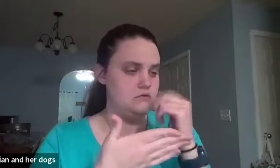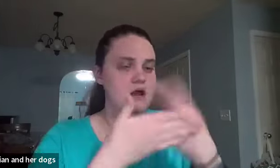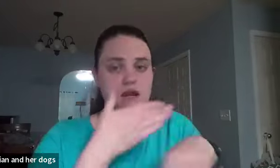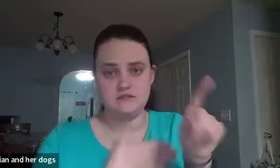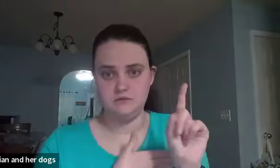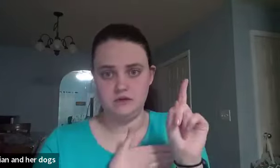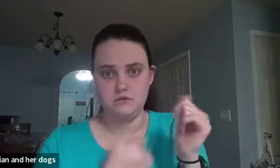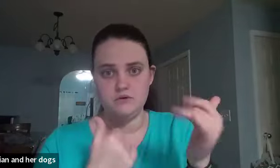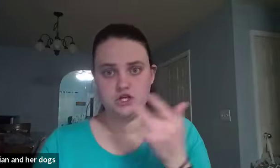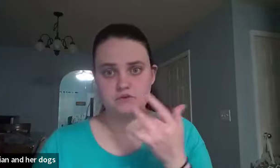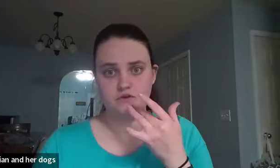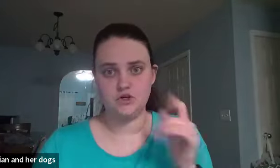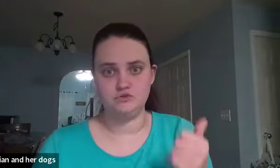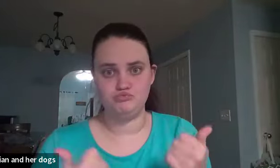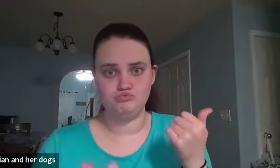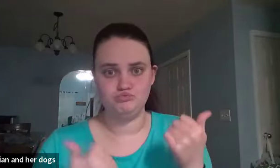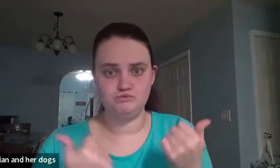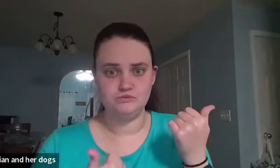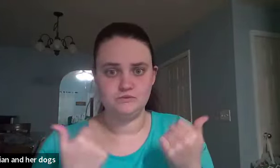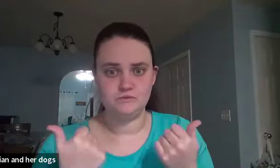tomorrow, next week? What would y'all prefer?